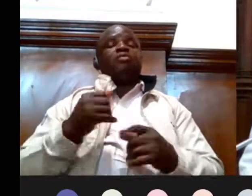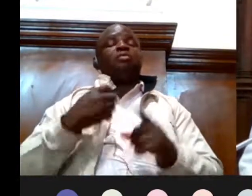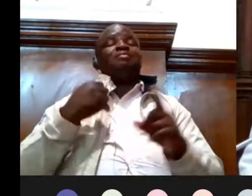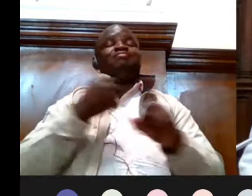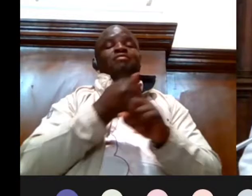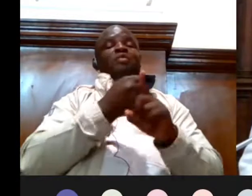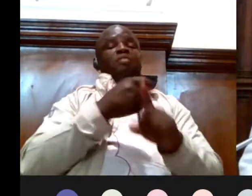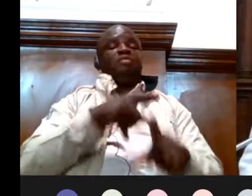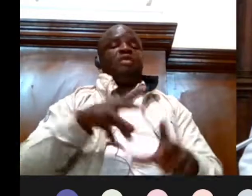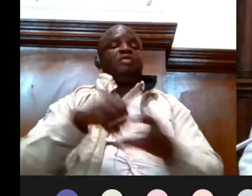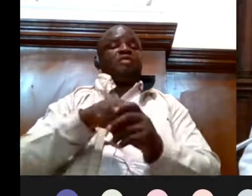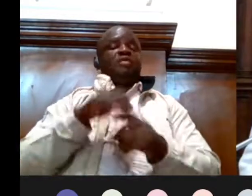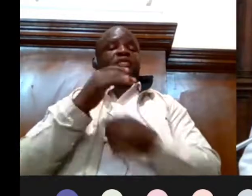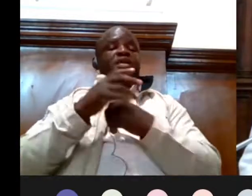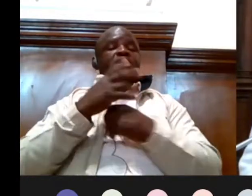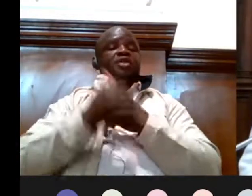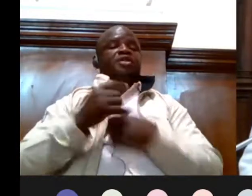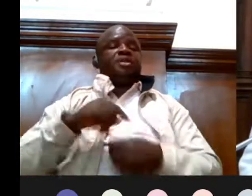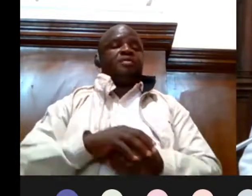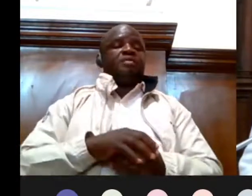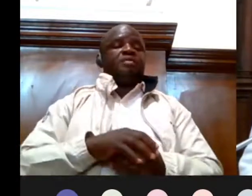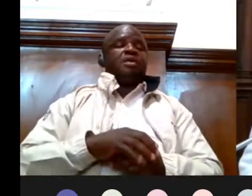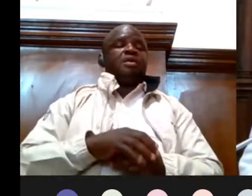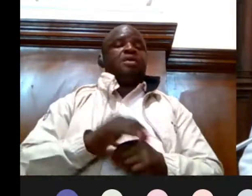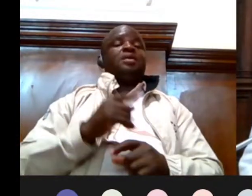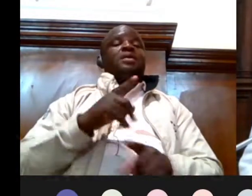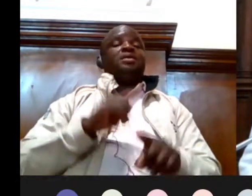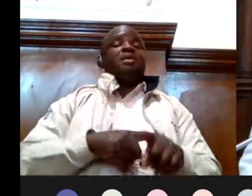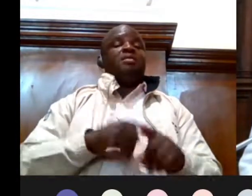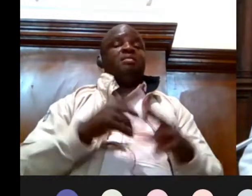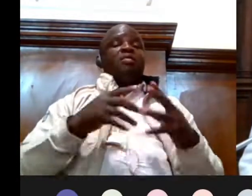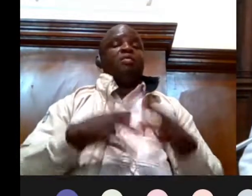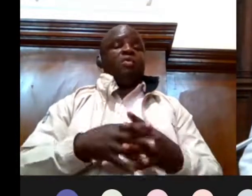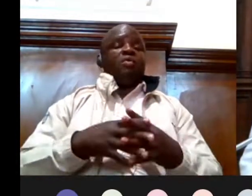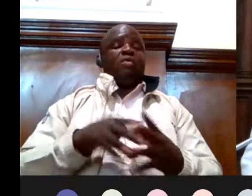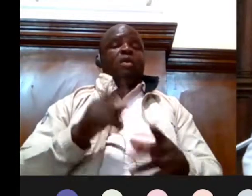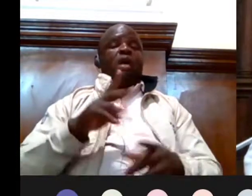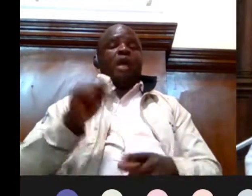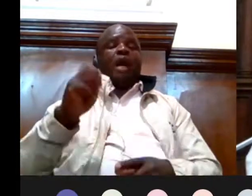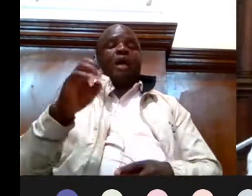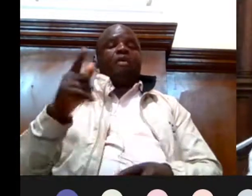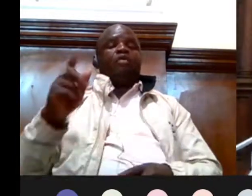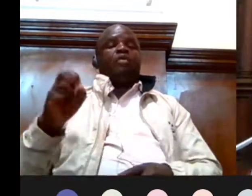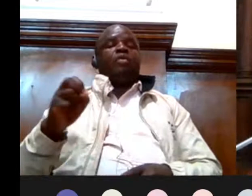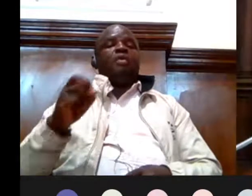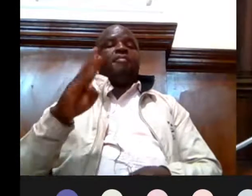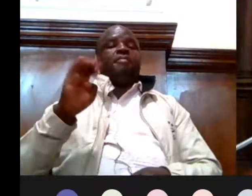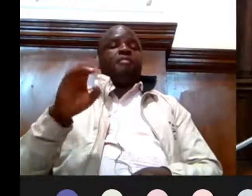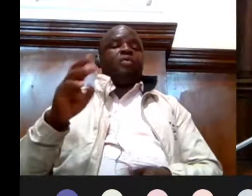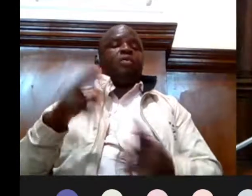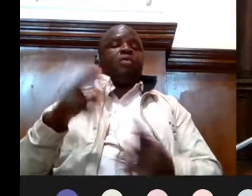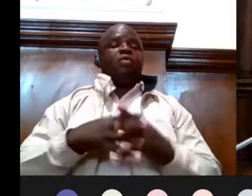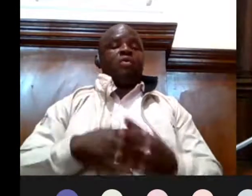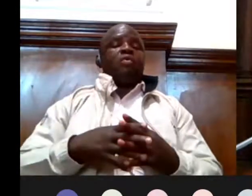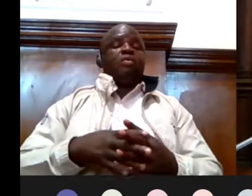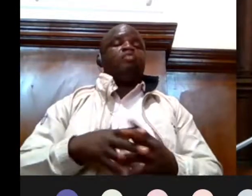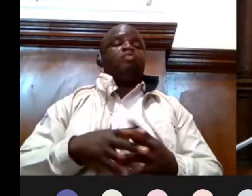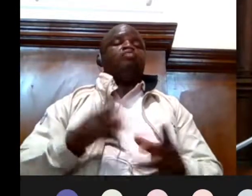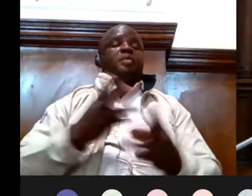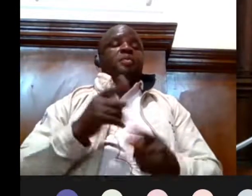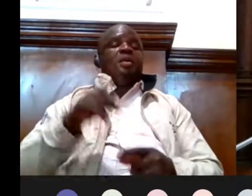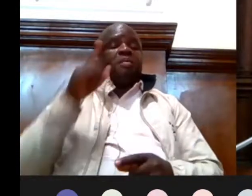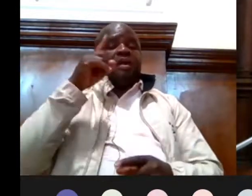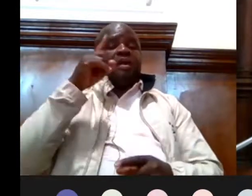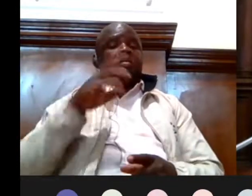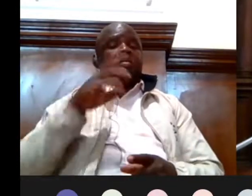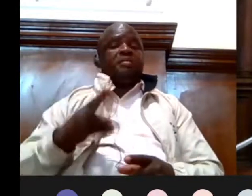Anglo-Boer War, there were 160,000 Afrikaner women and children and 130,000 black people